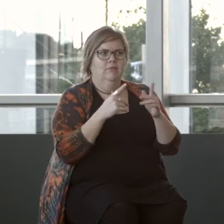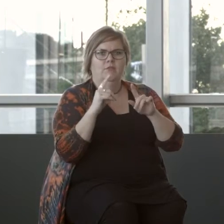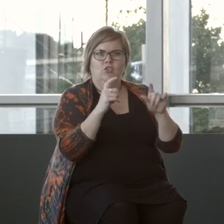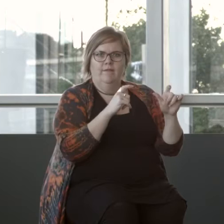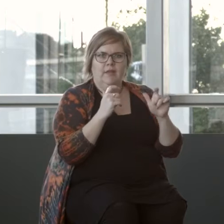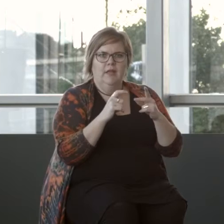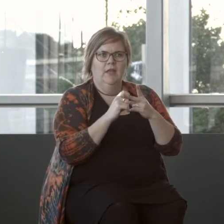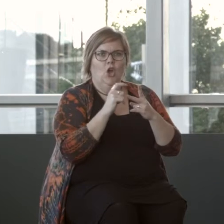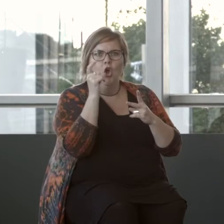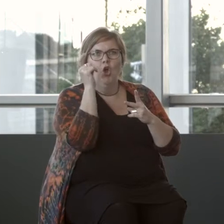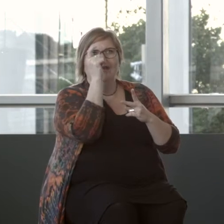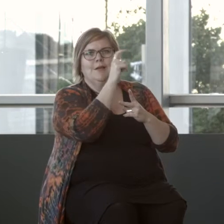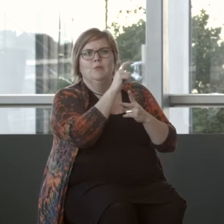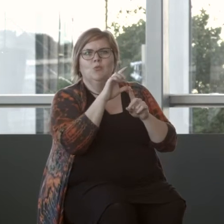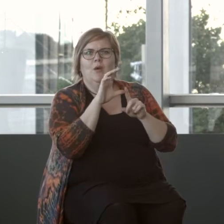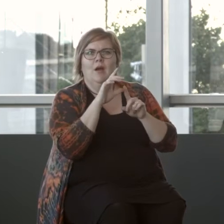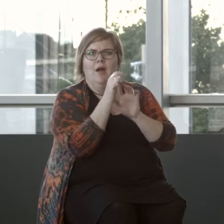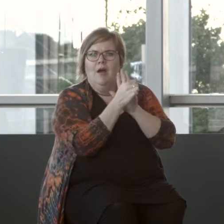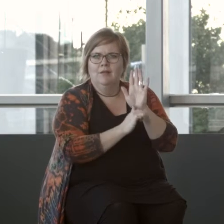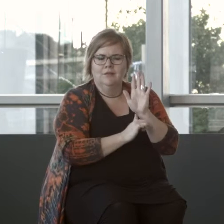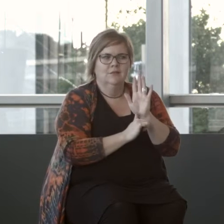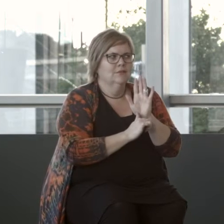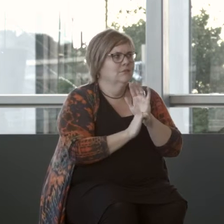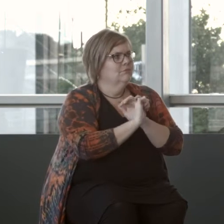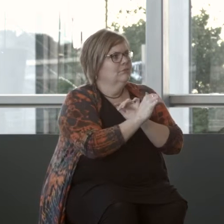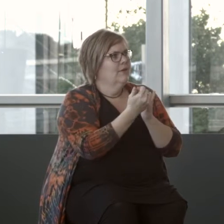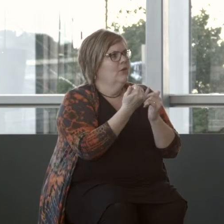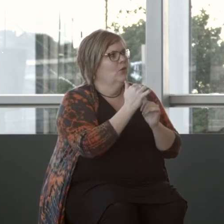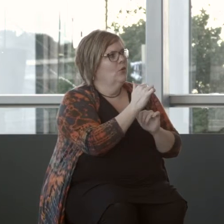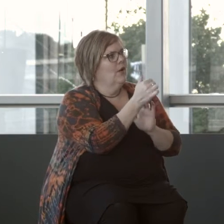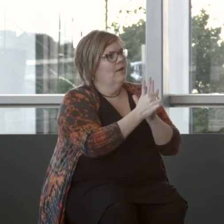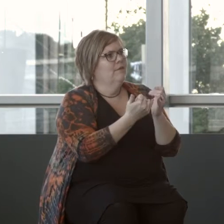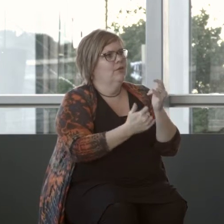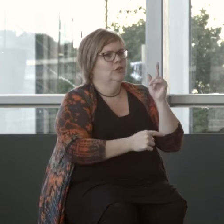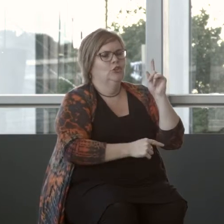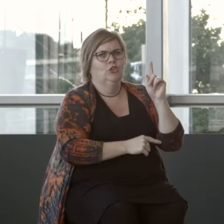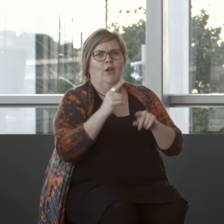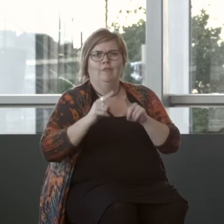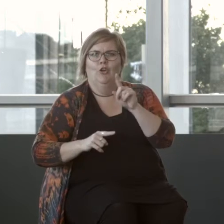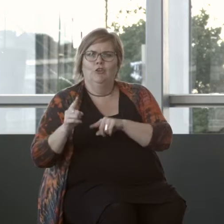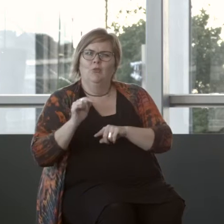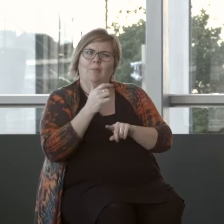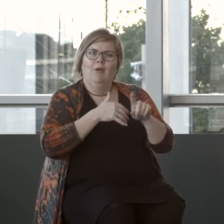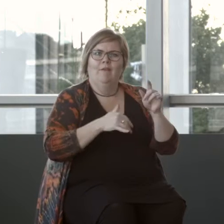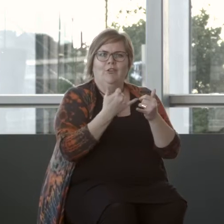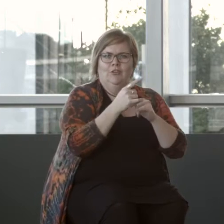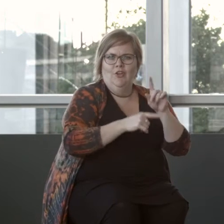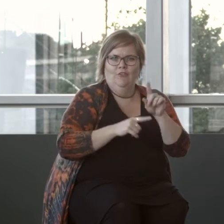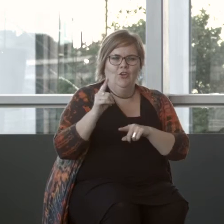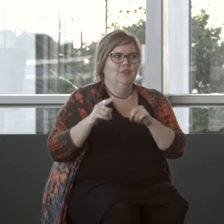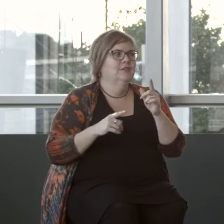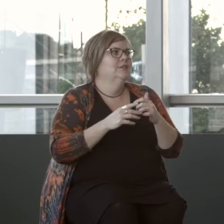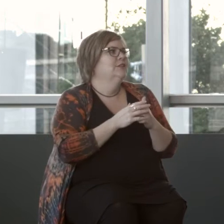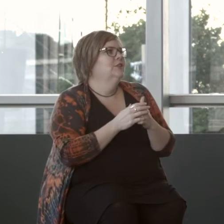photography, conceptual art. So she has a quite a diverse and versatile background, and that makes